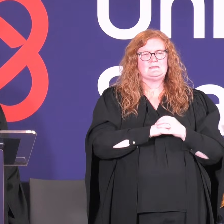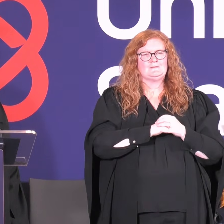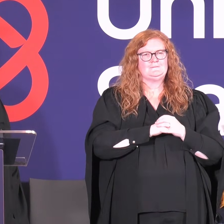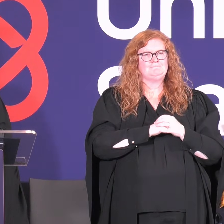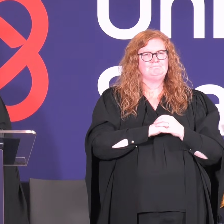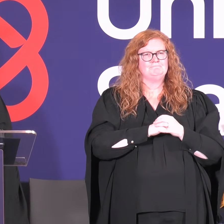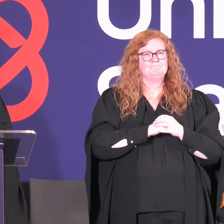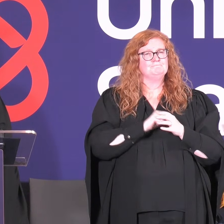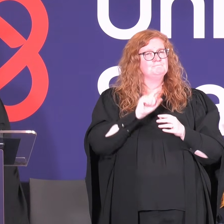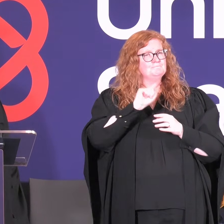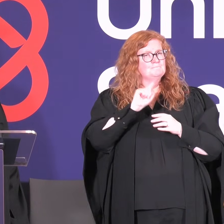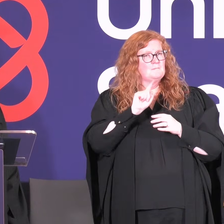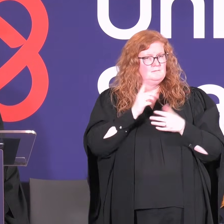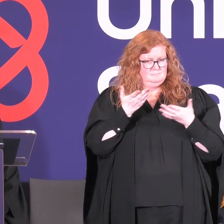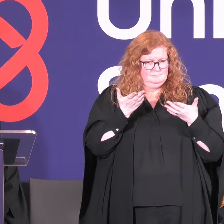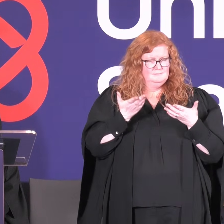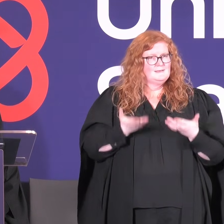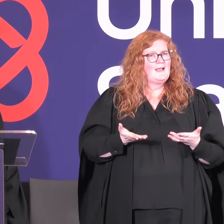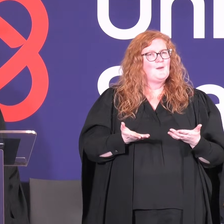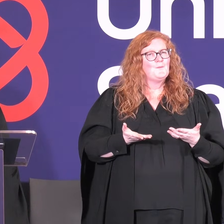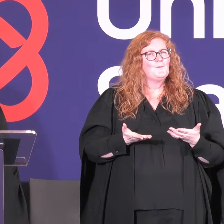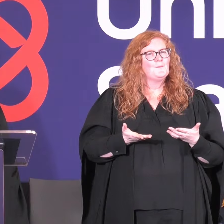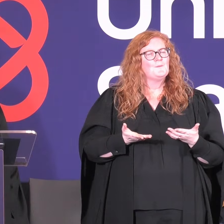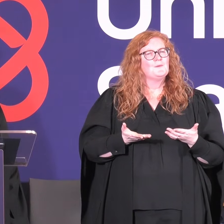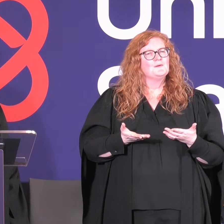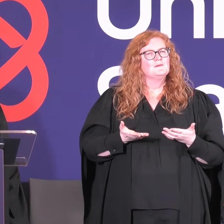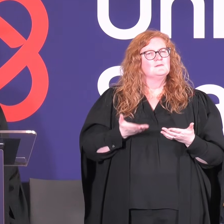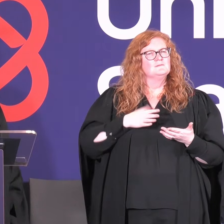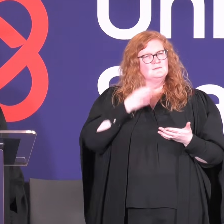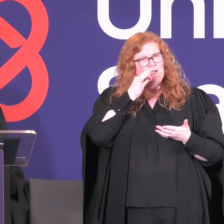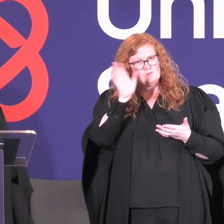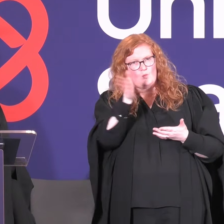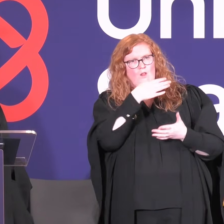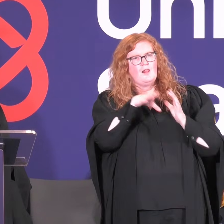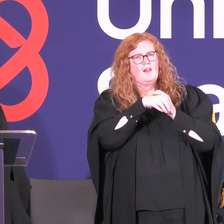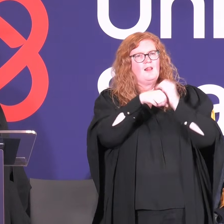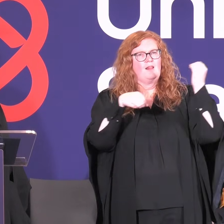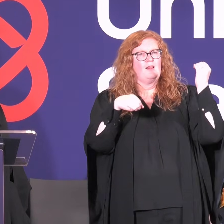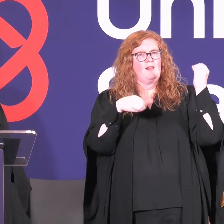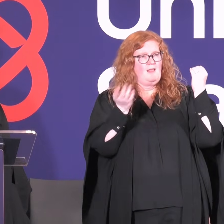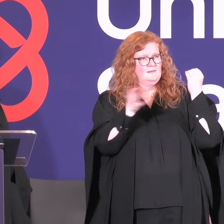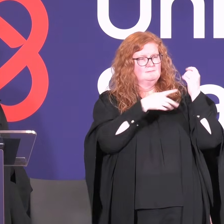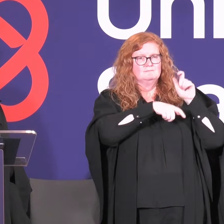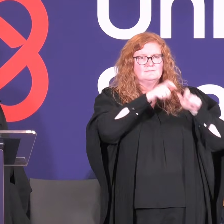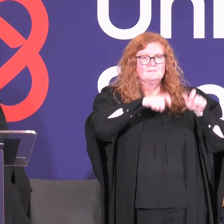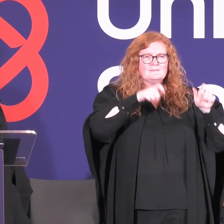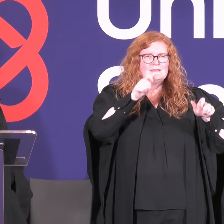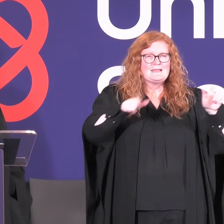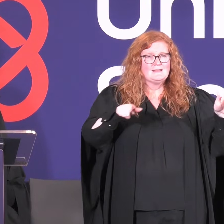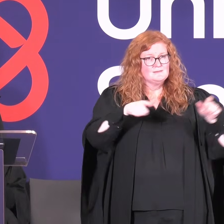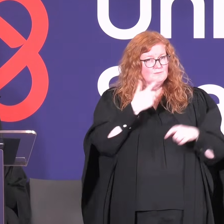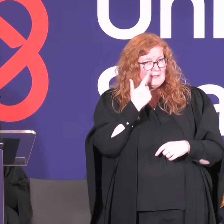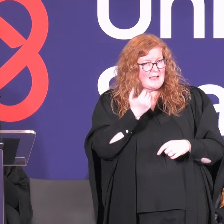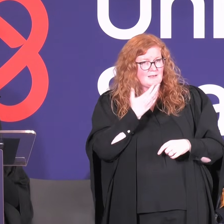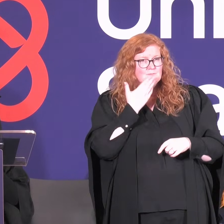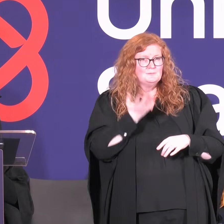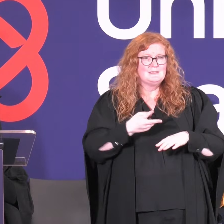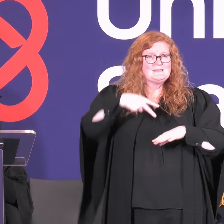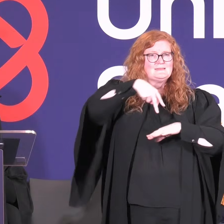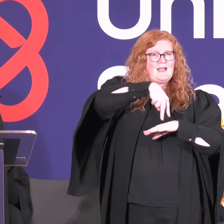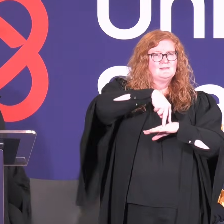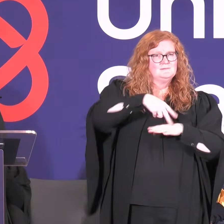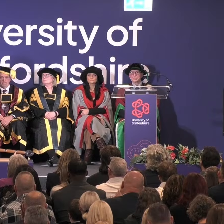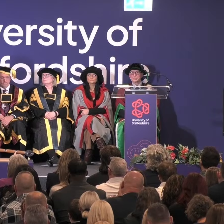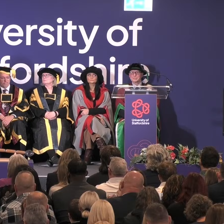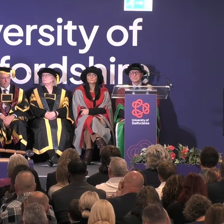But first, I'd like to ask all graduates and guests who are able to please now